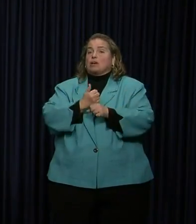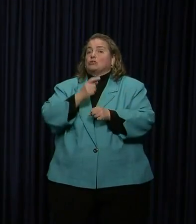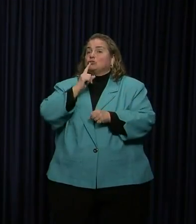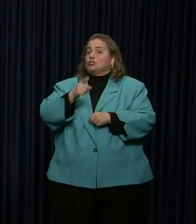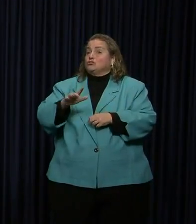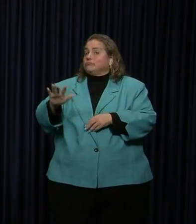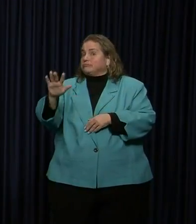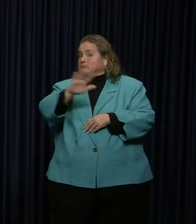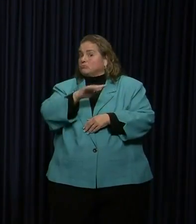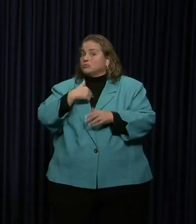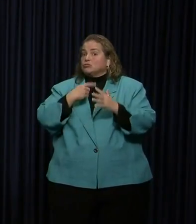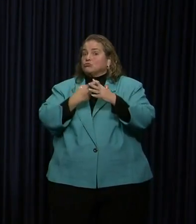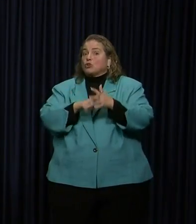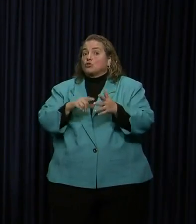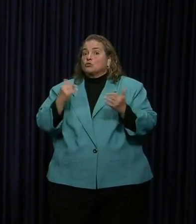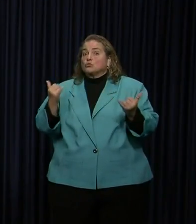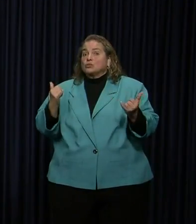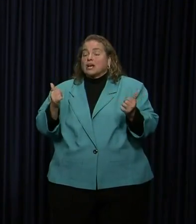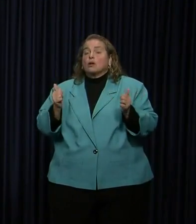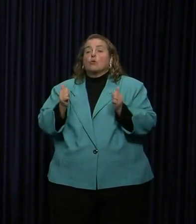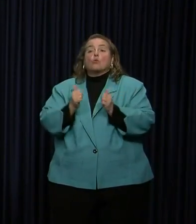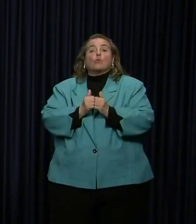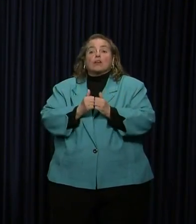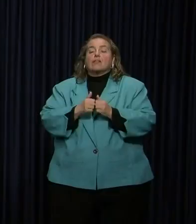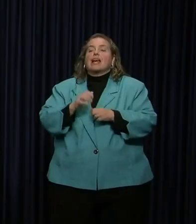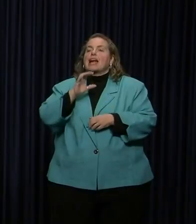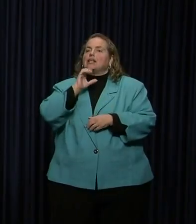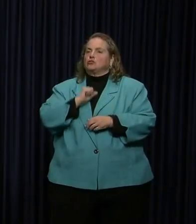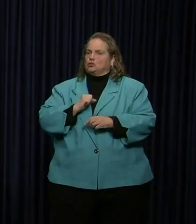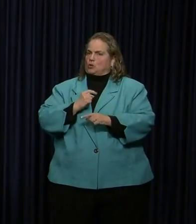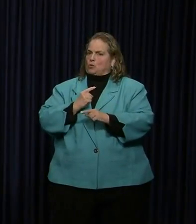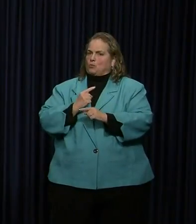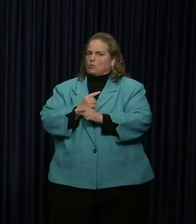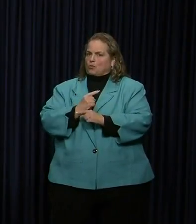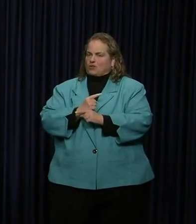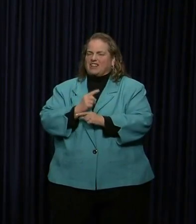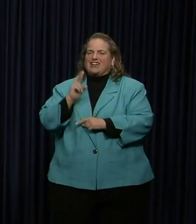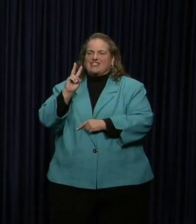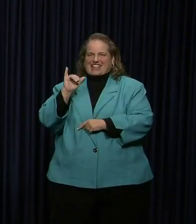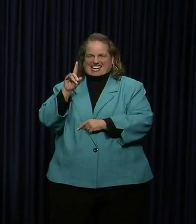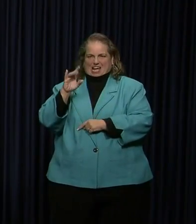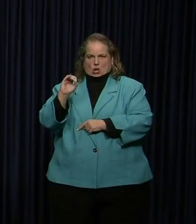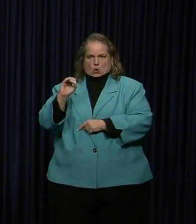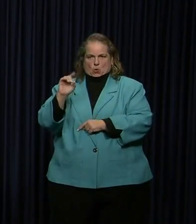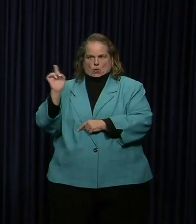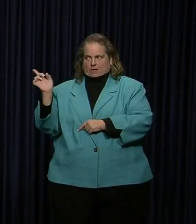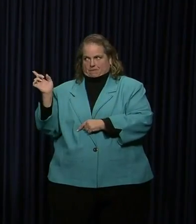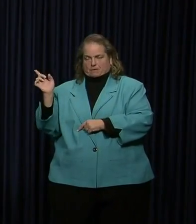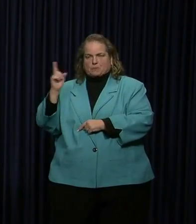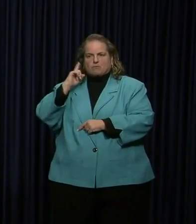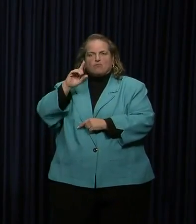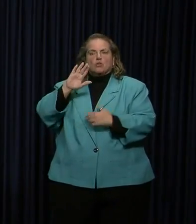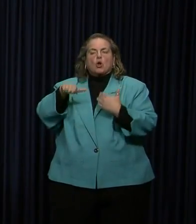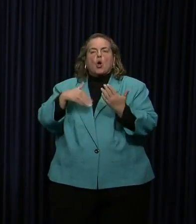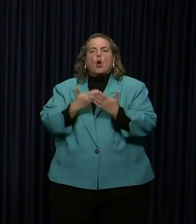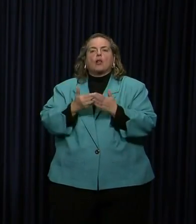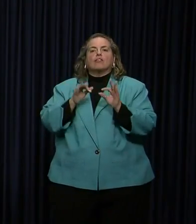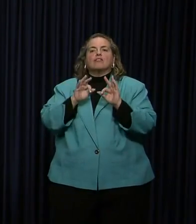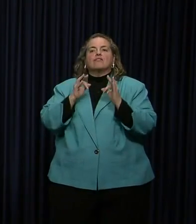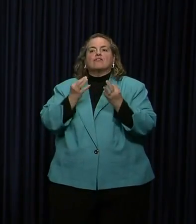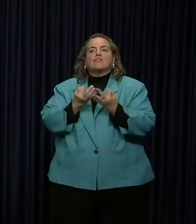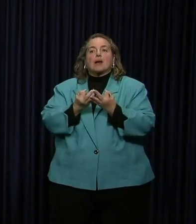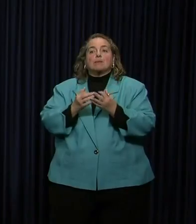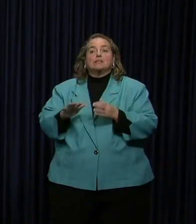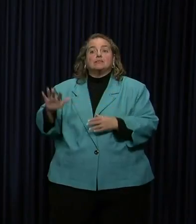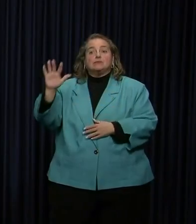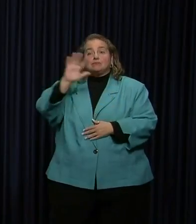that we started today with an age-appropriate, it's going to be video, for all the families out there. When